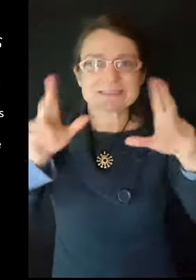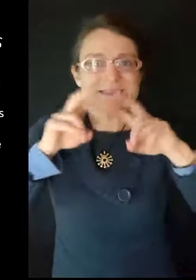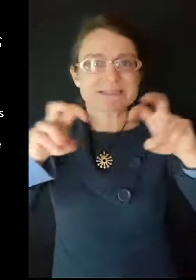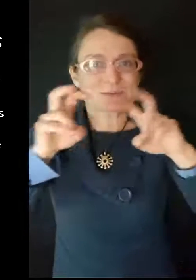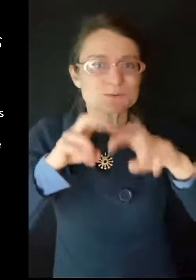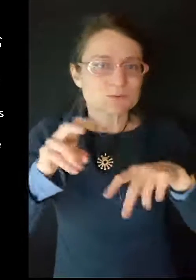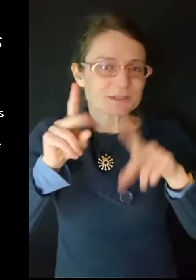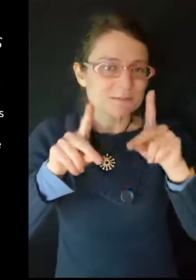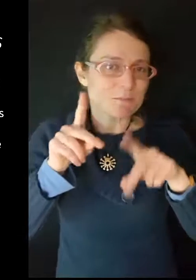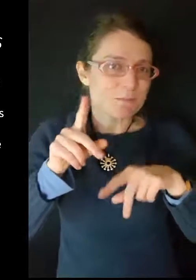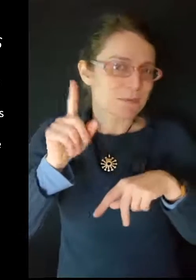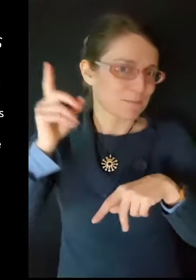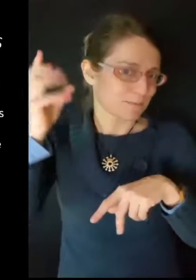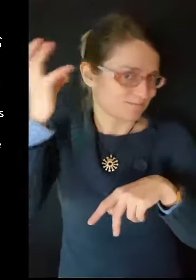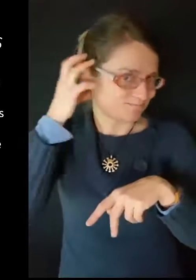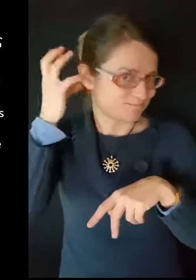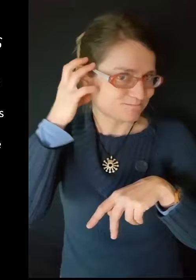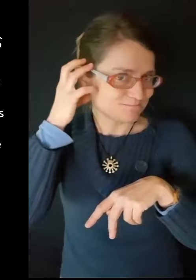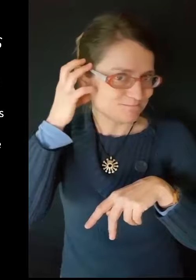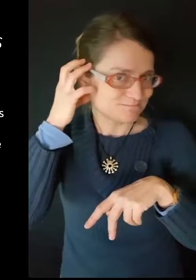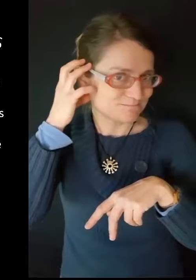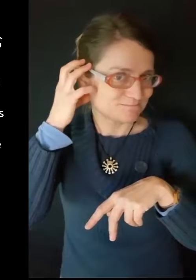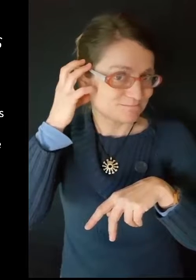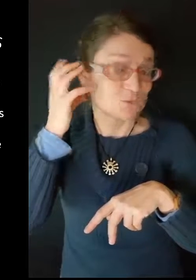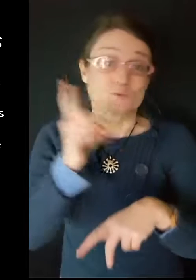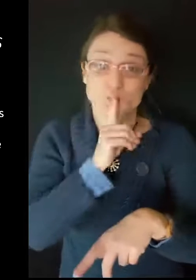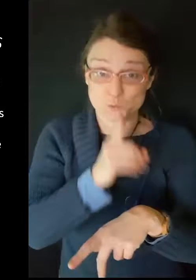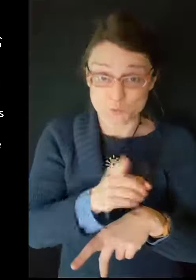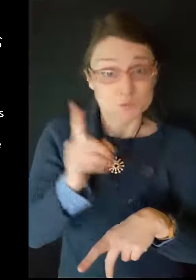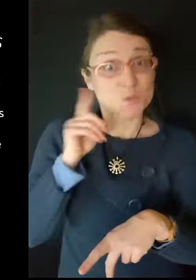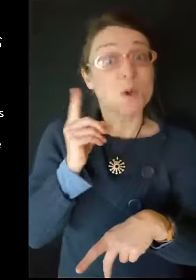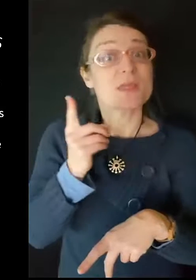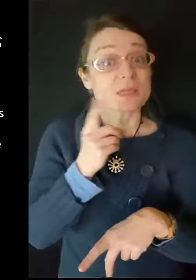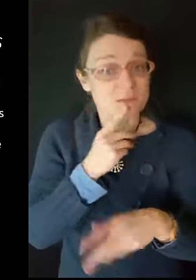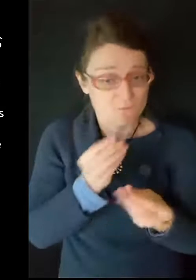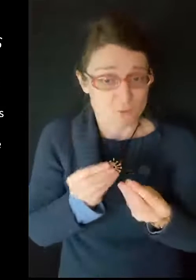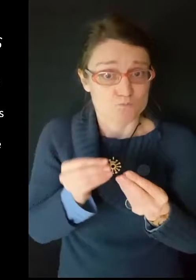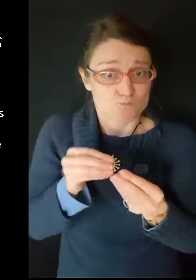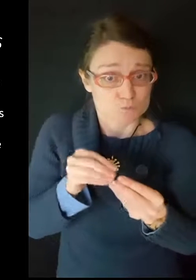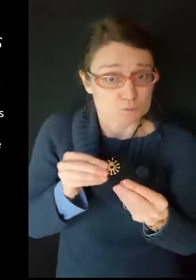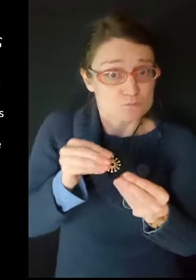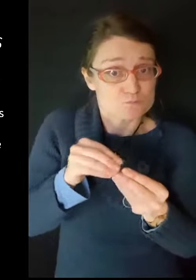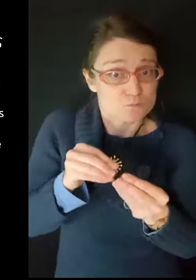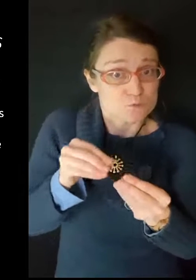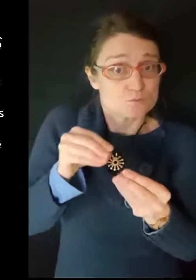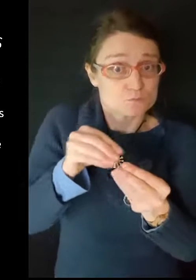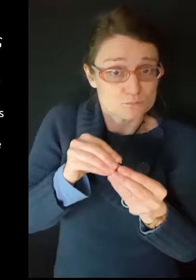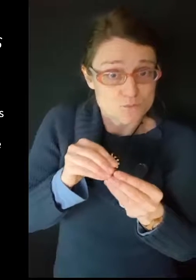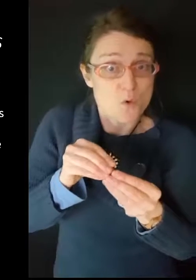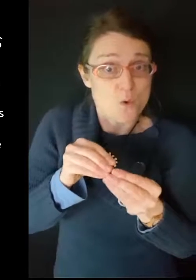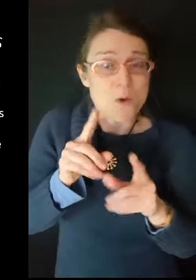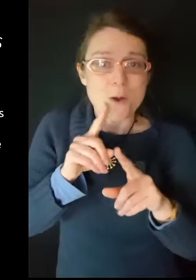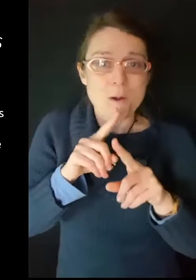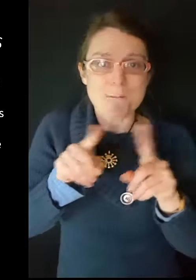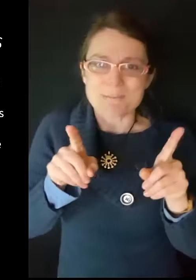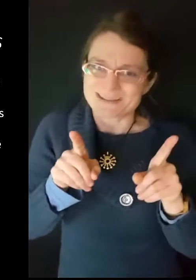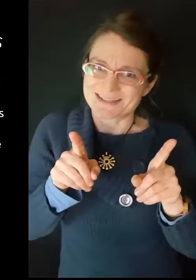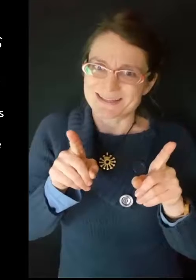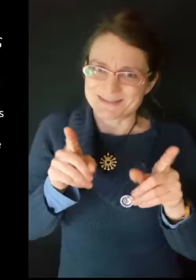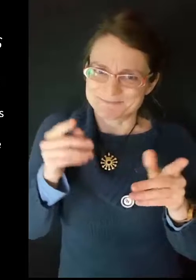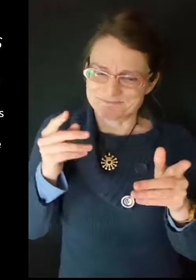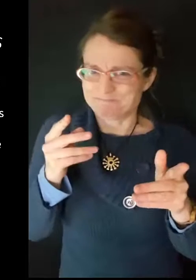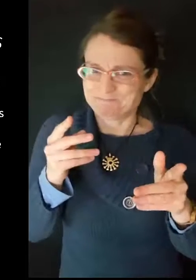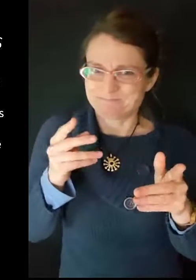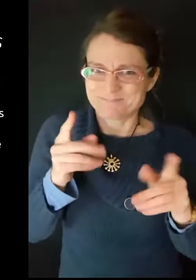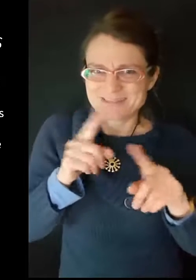slogan. And around the world we see that it's actually a large number of researchers are actually hearing. Although